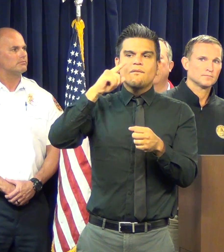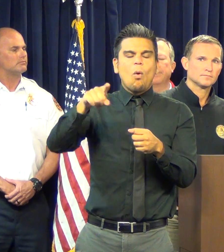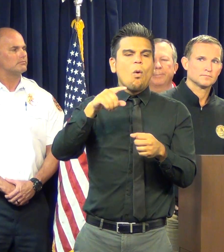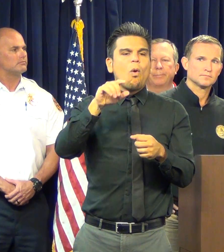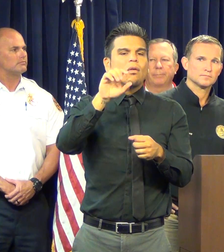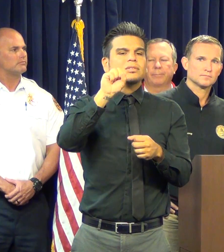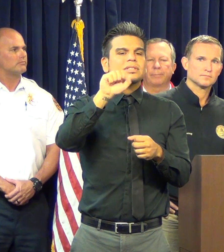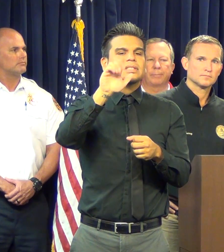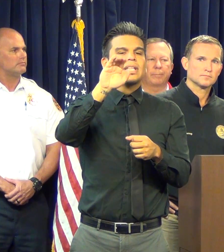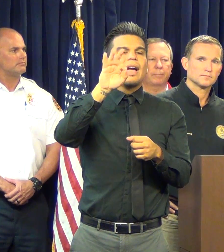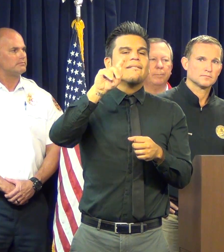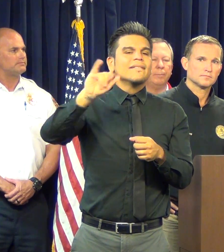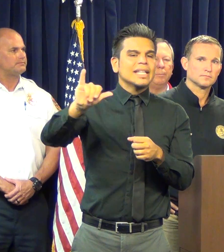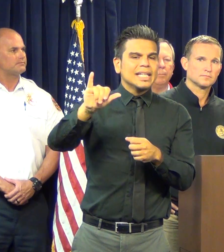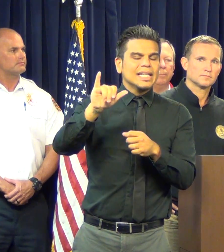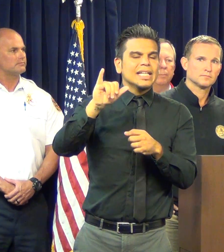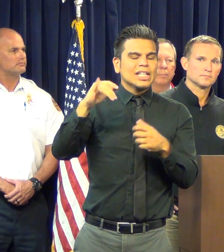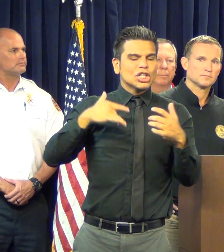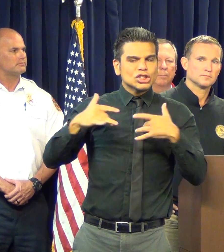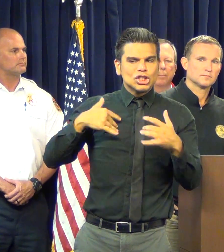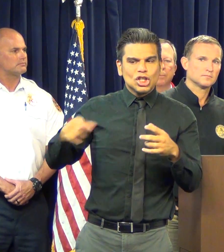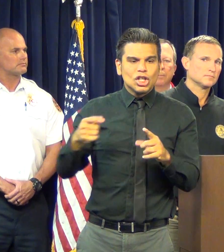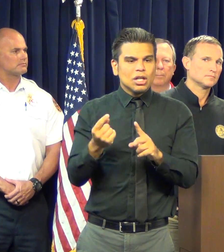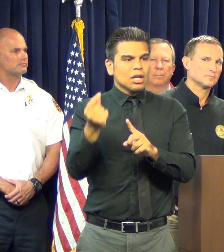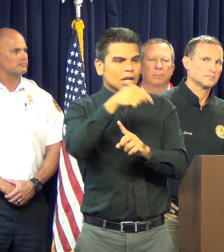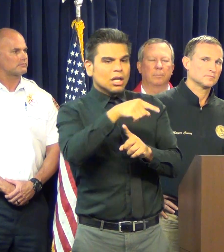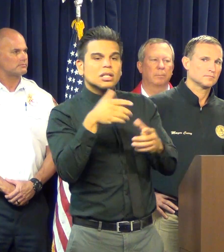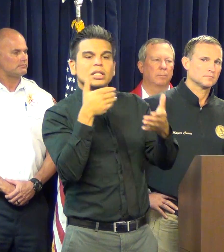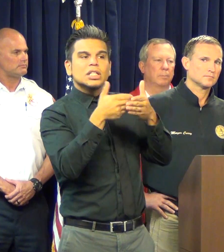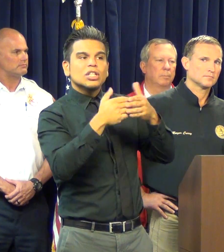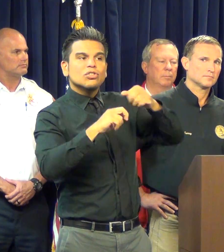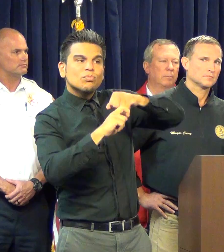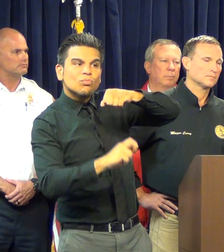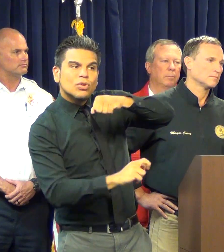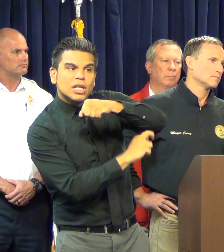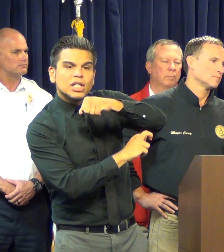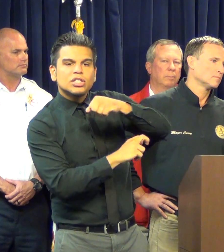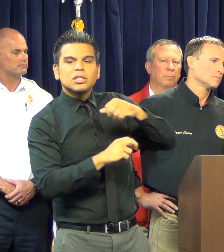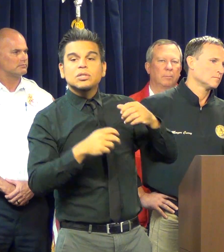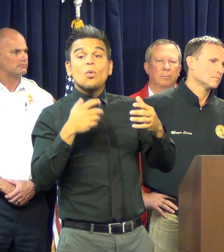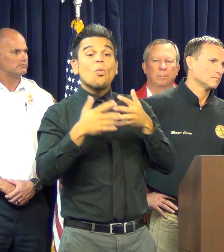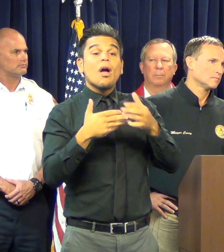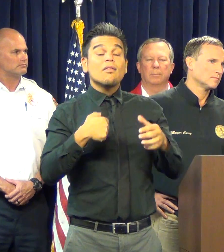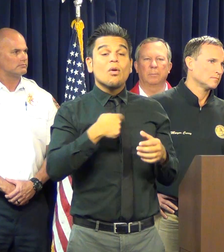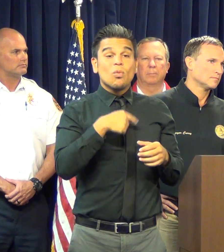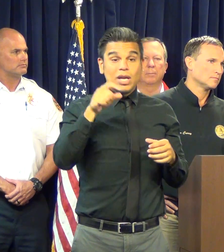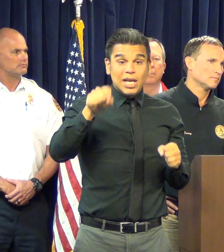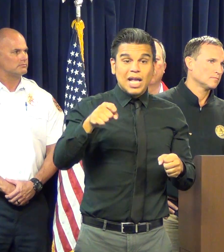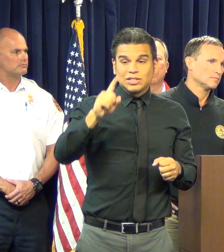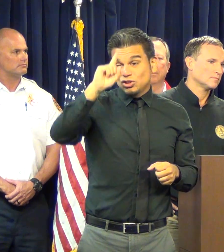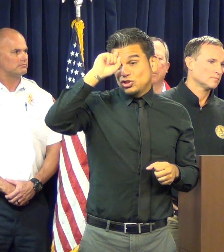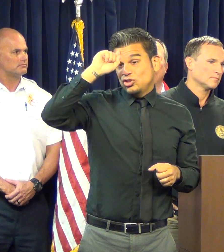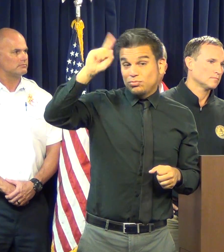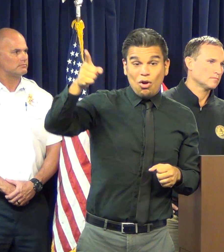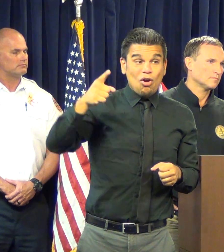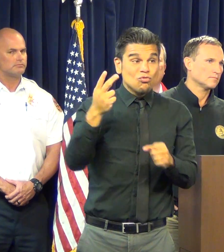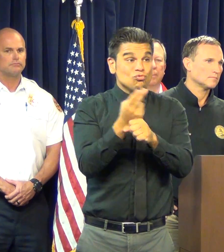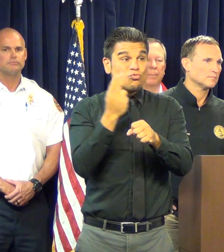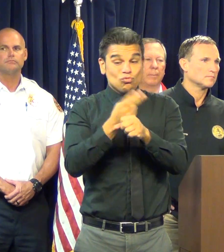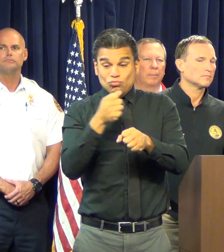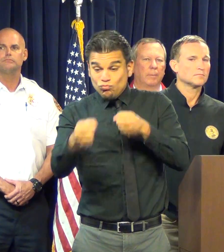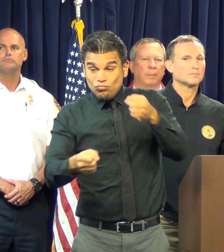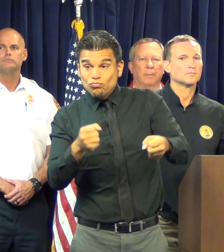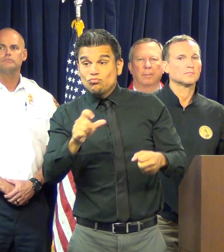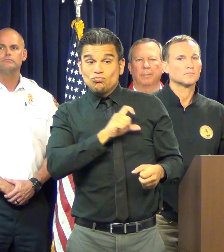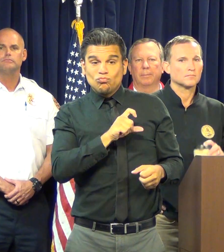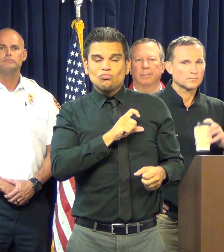They will help us with that reentry process at the bridges to the beach. So a lot of different areas where we can use manpower, we will leverage some guard resources to do that.